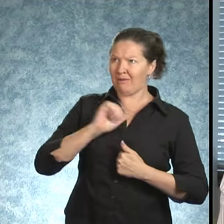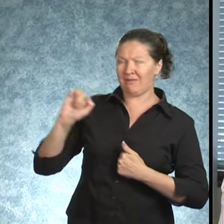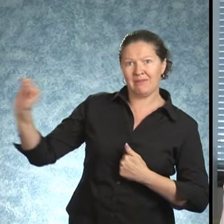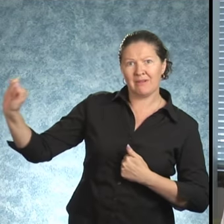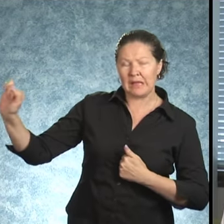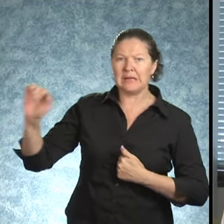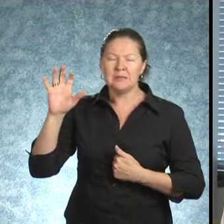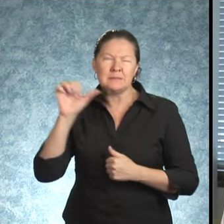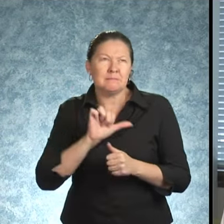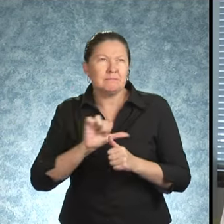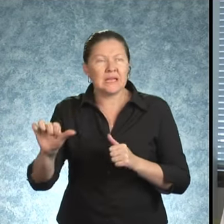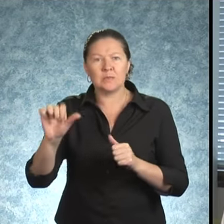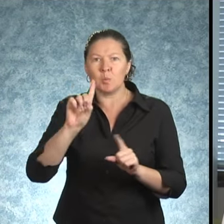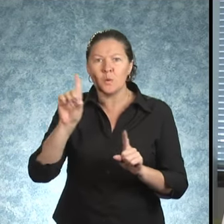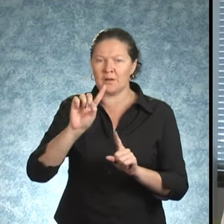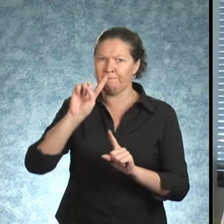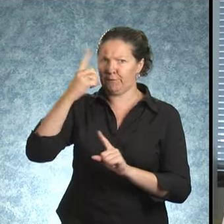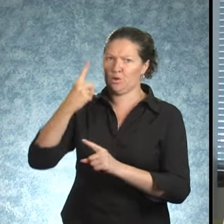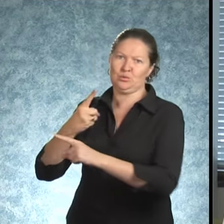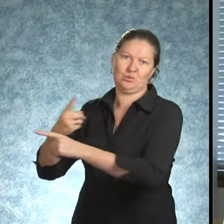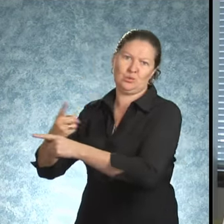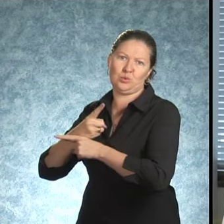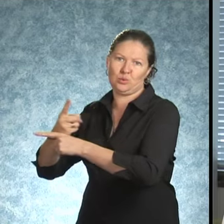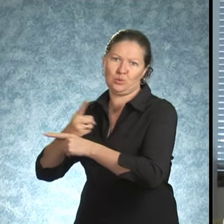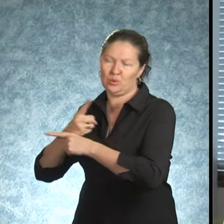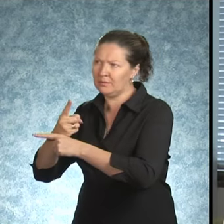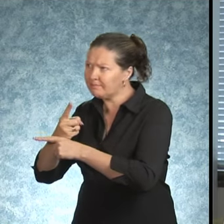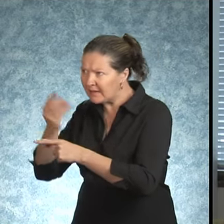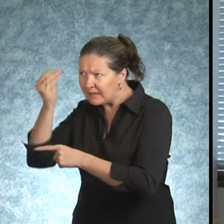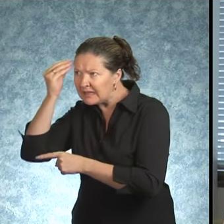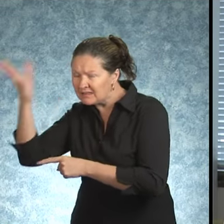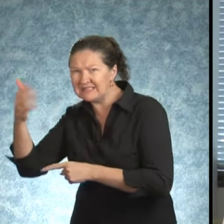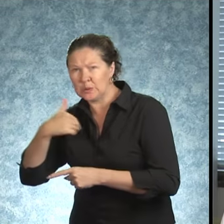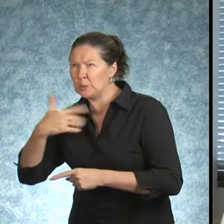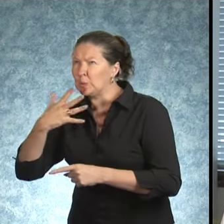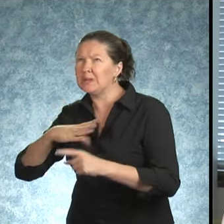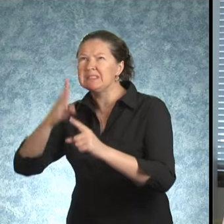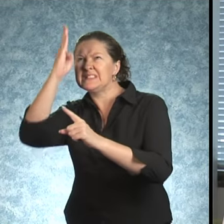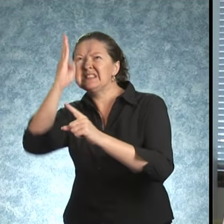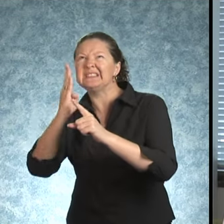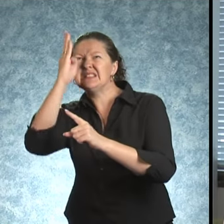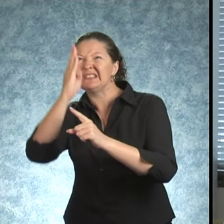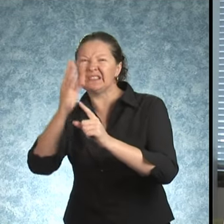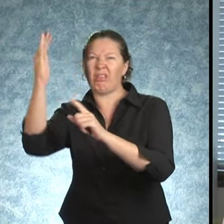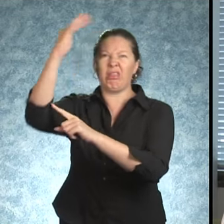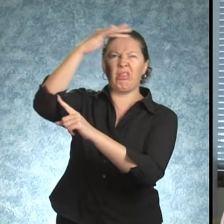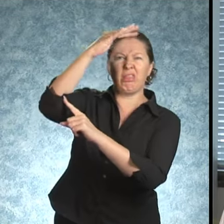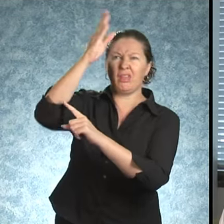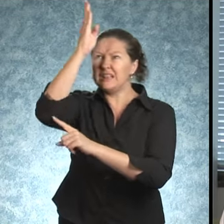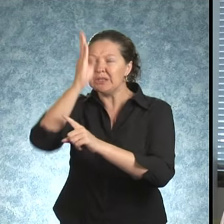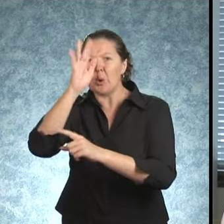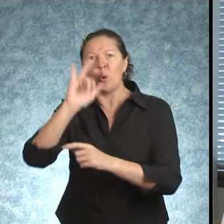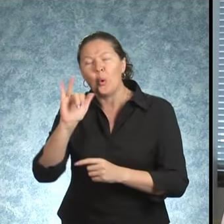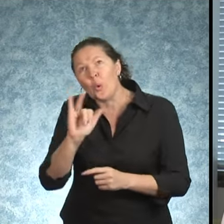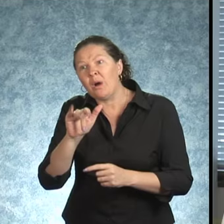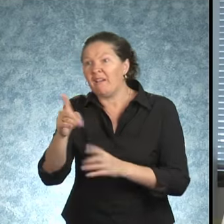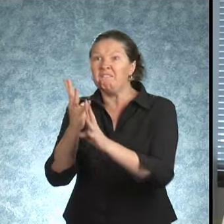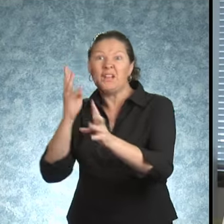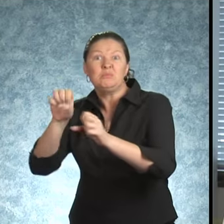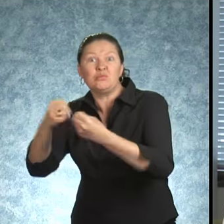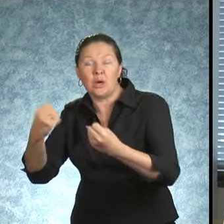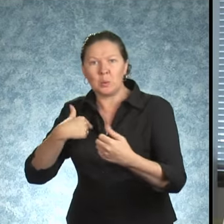owned by your neighbour, the best thing would be to actually talk to your neighbour. Let them know that you'd like to cut it back, or that you'd like to